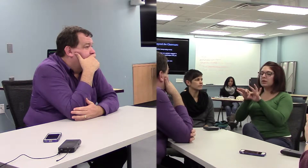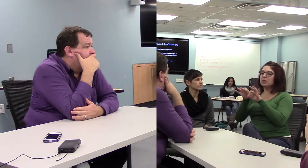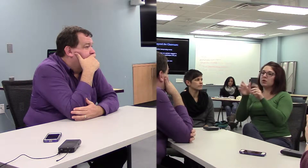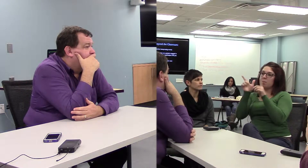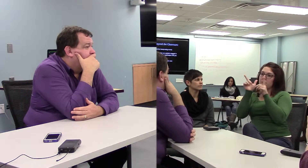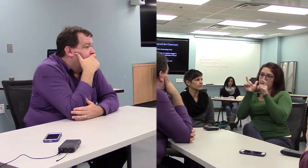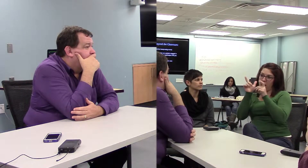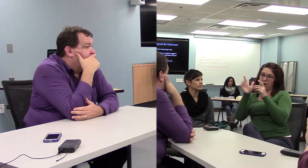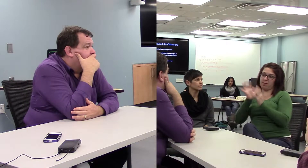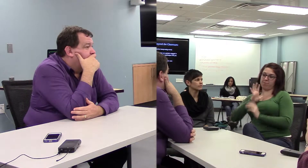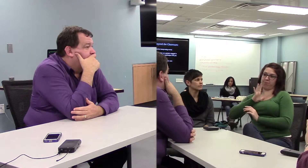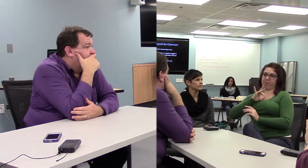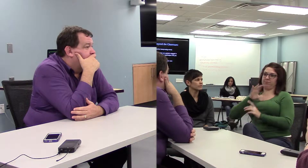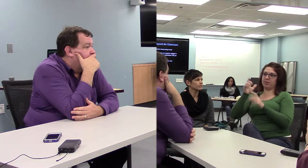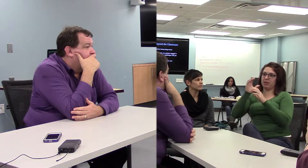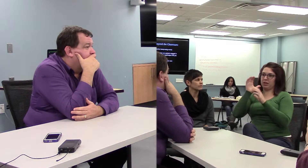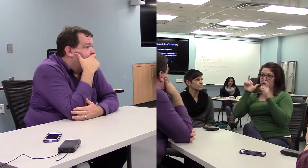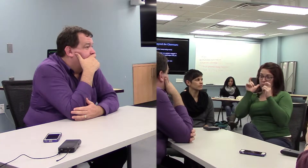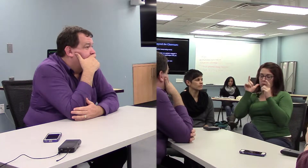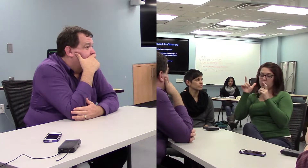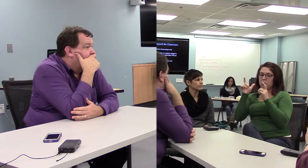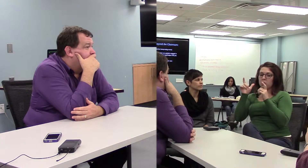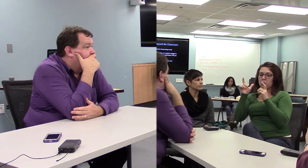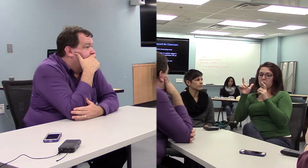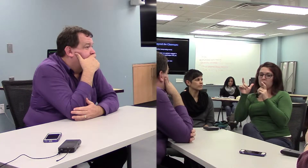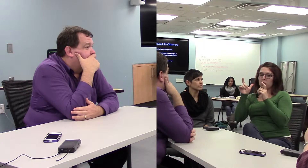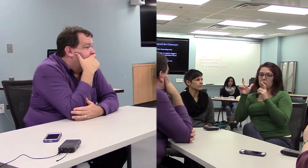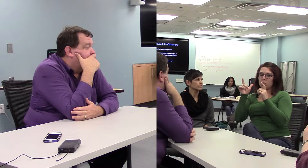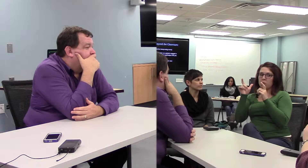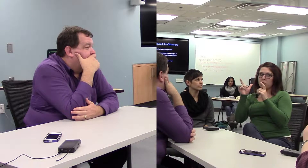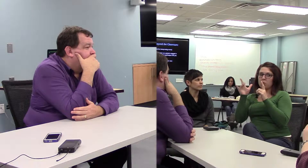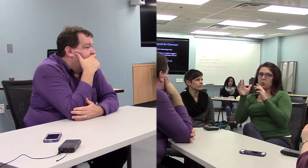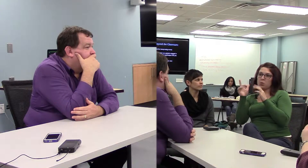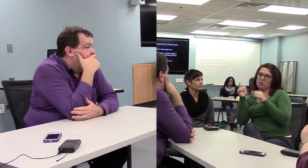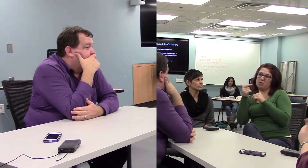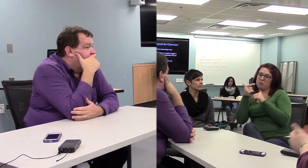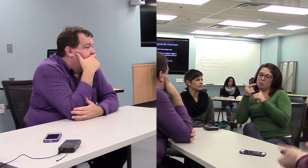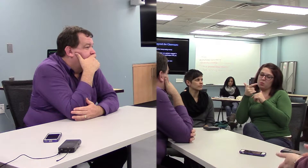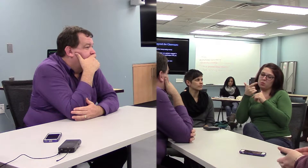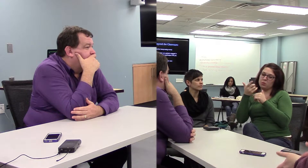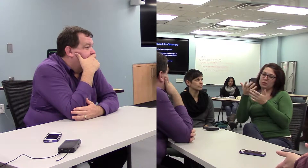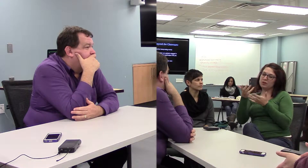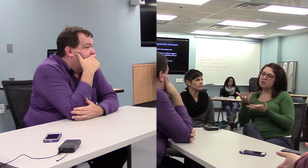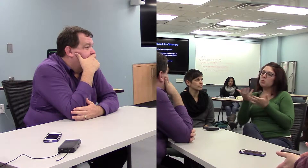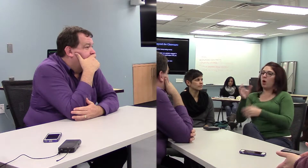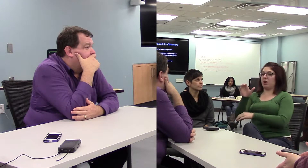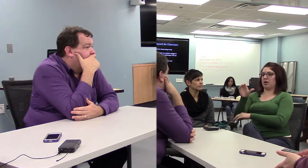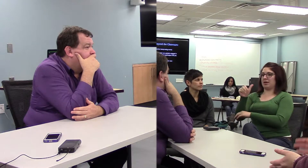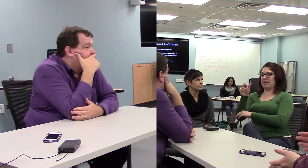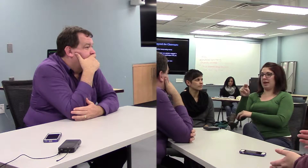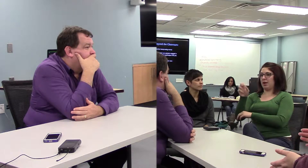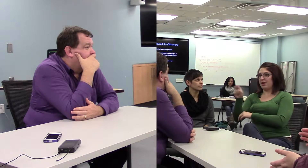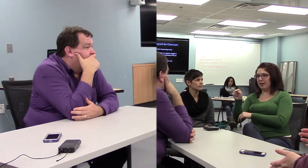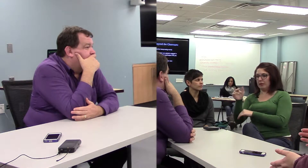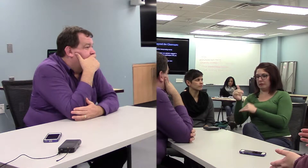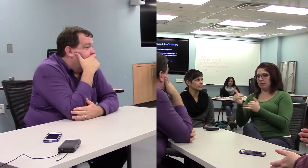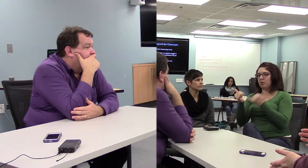fancy camera like this is that if you buy a Canon right now, and then you want to buy a